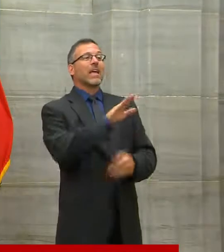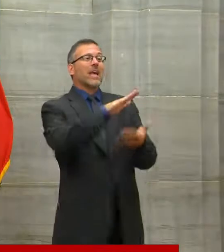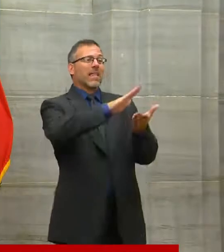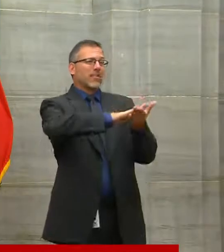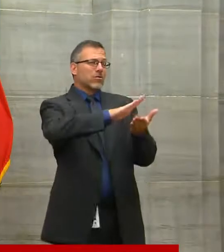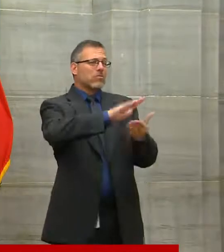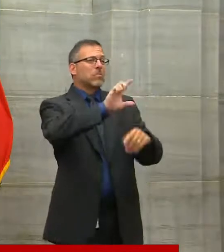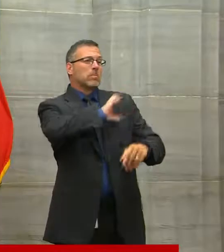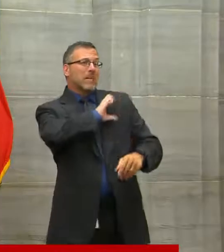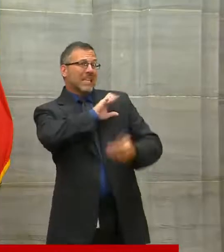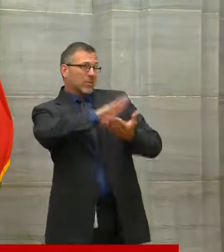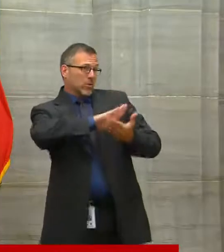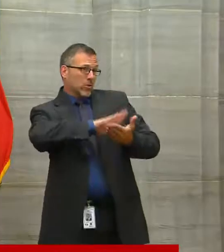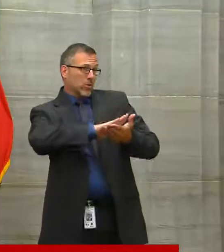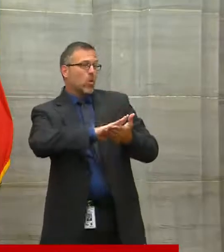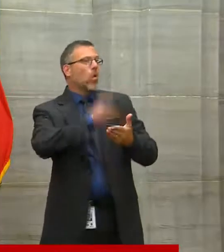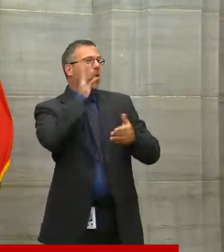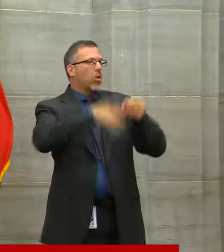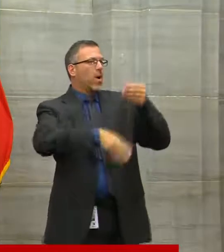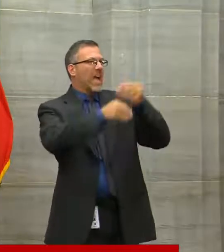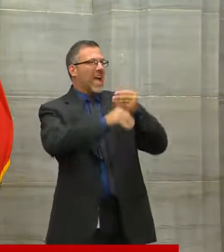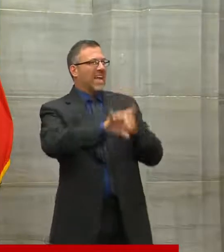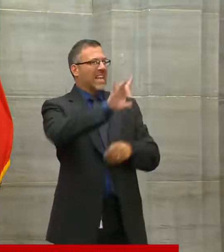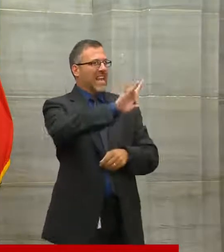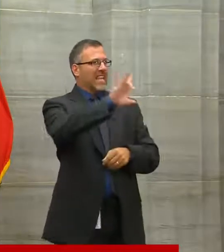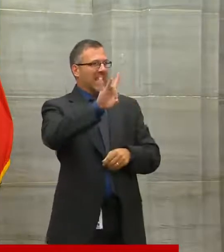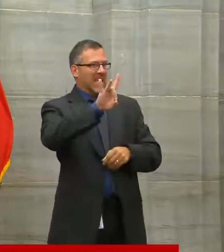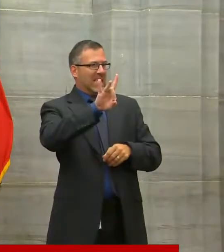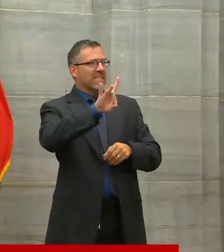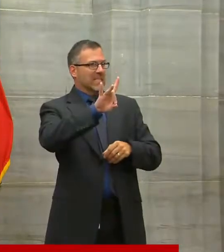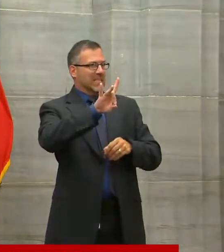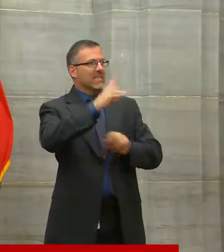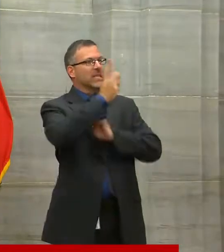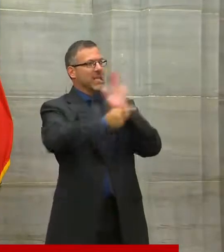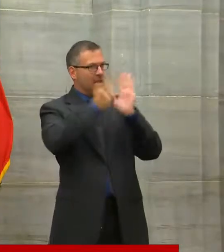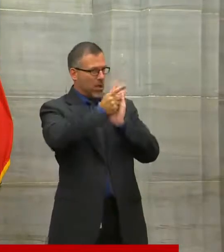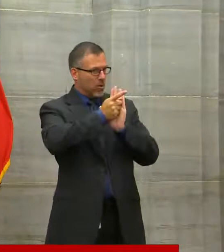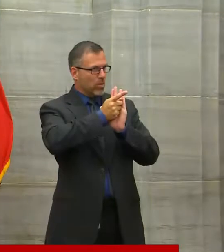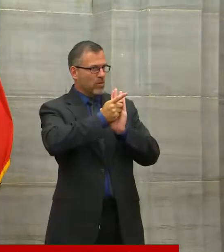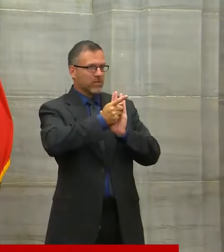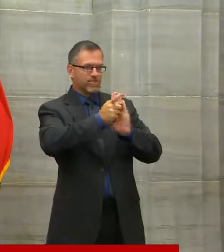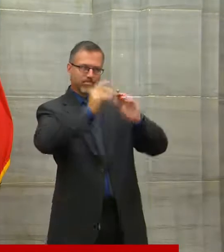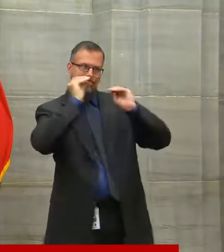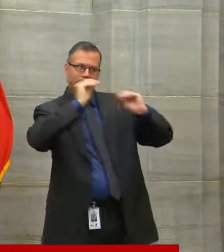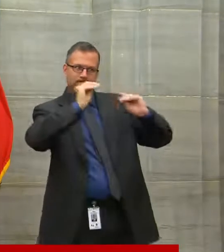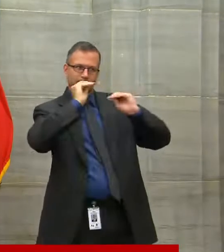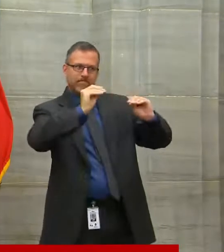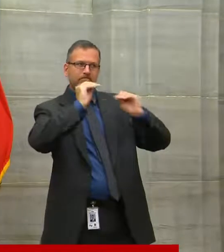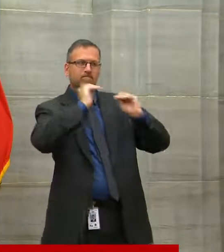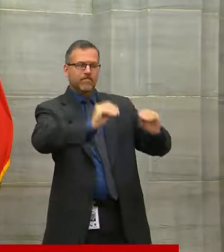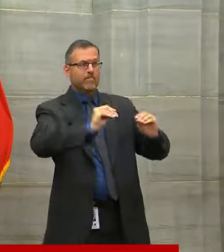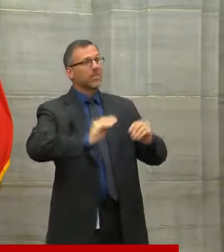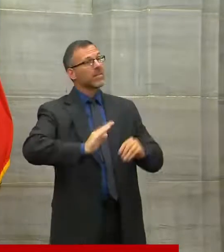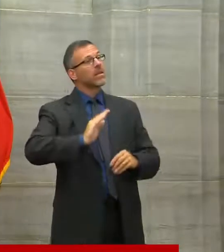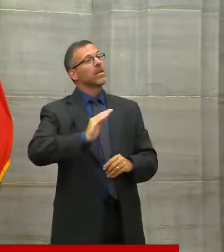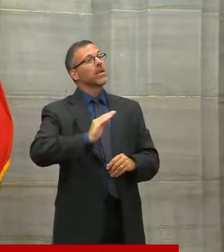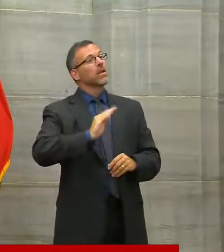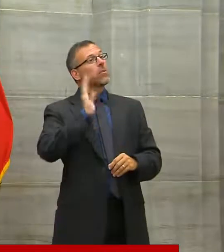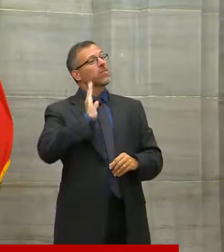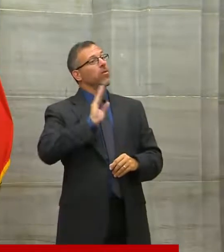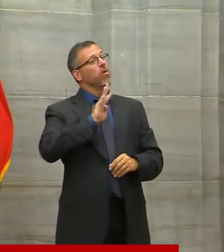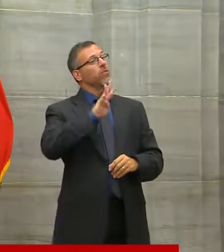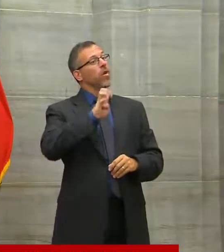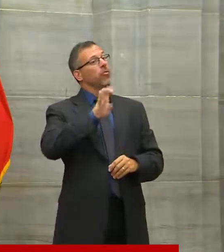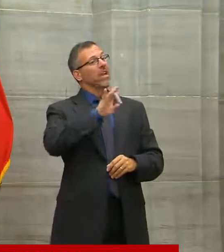add an additional 88 hours of training and study to boost the minimum requirement of 488 hours